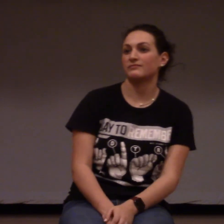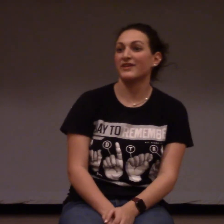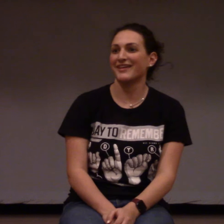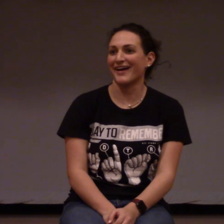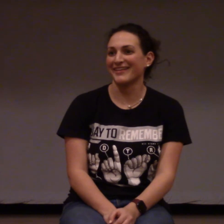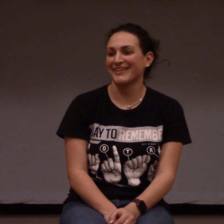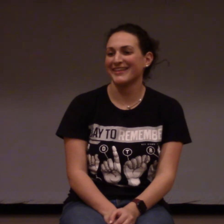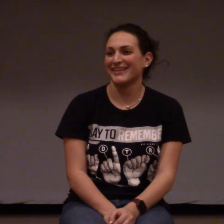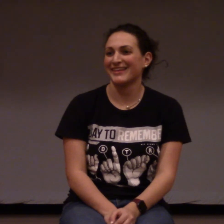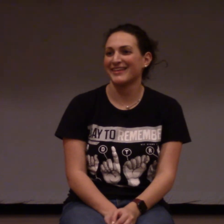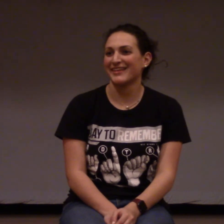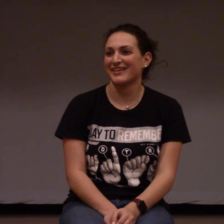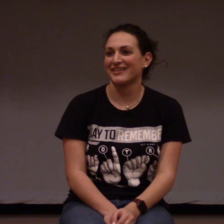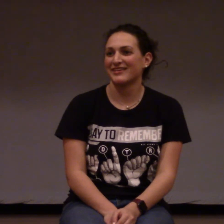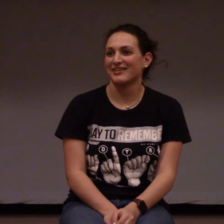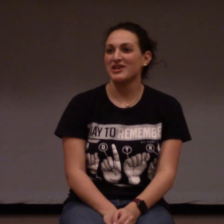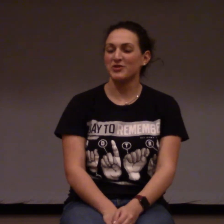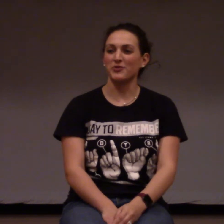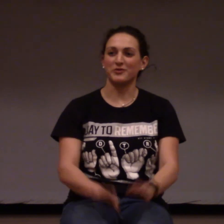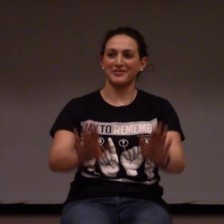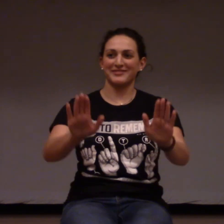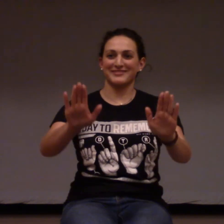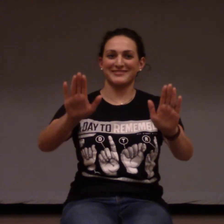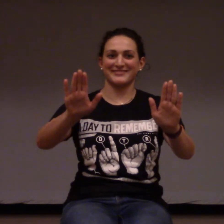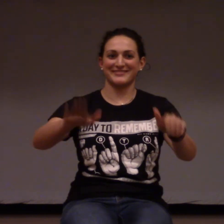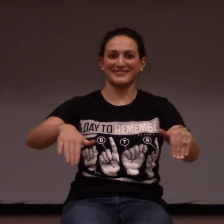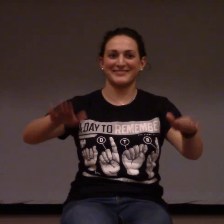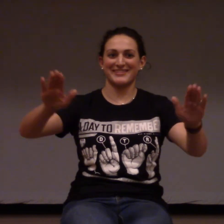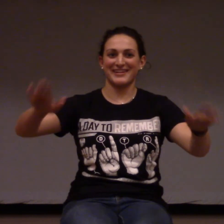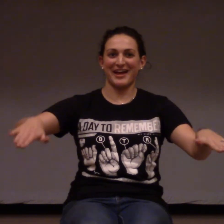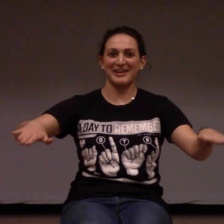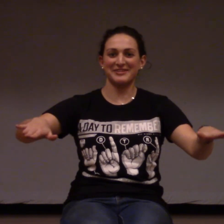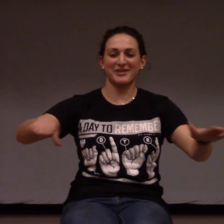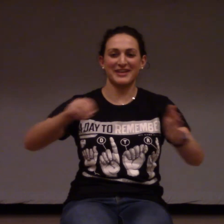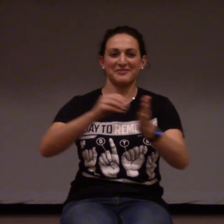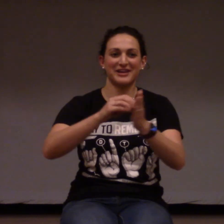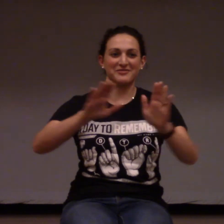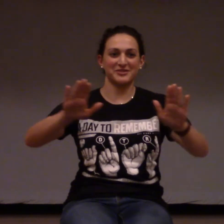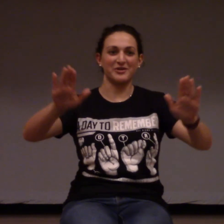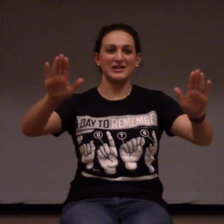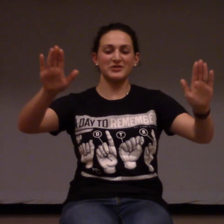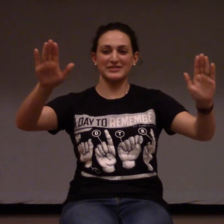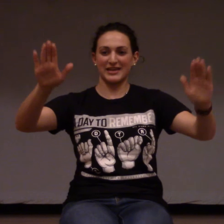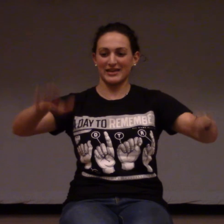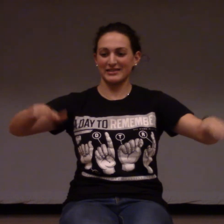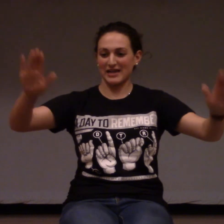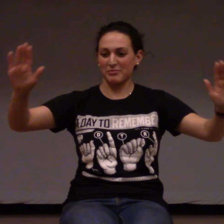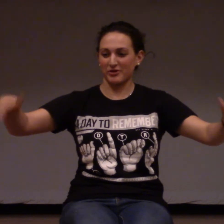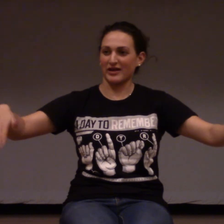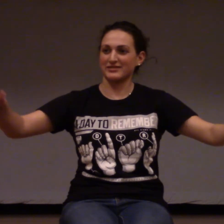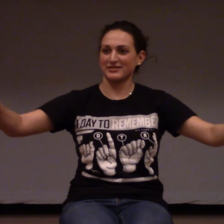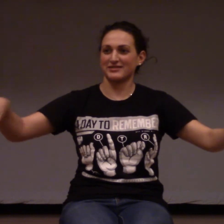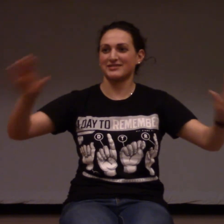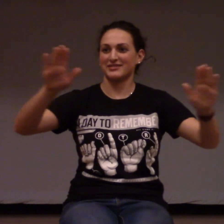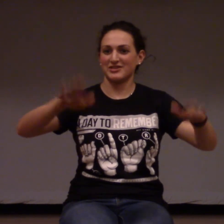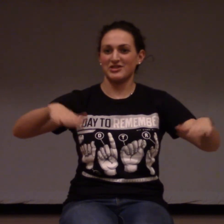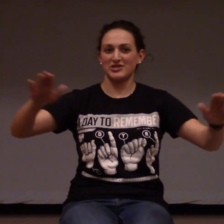Yeah. Ooh. I need to write that one down too. So it's like hitting the top of their heads. What is it?